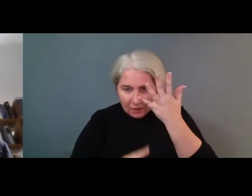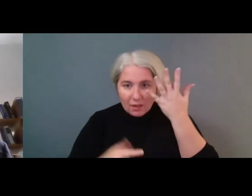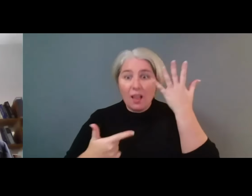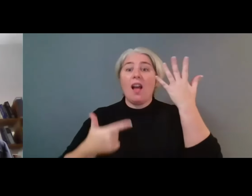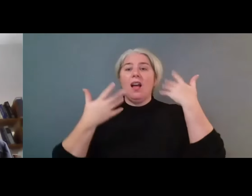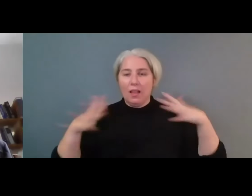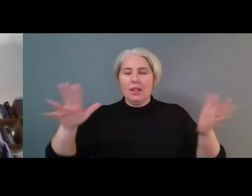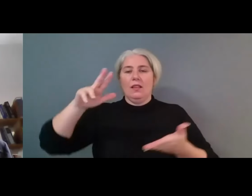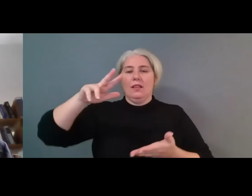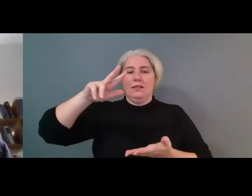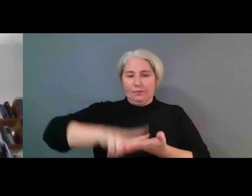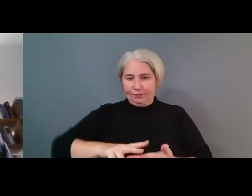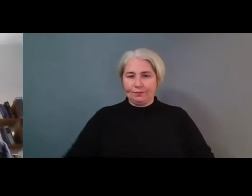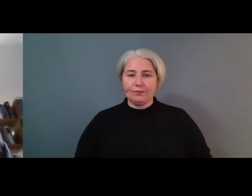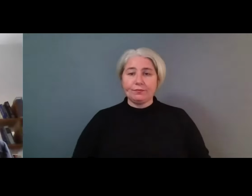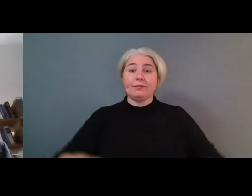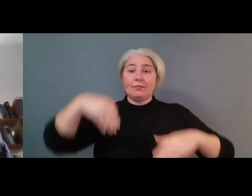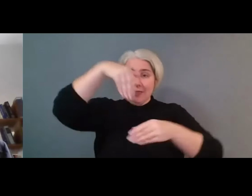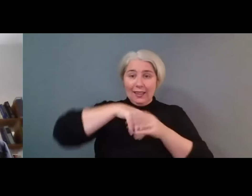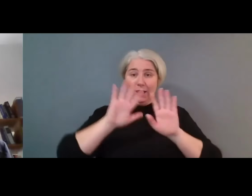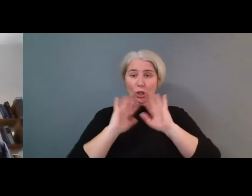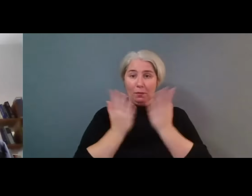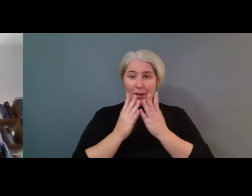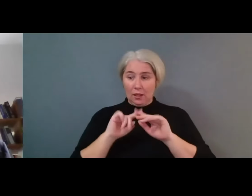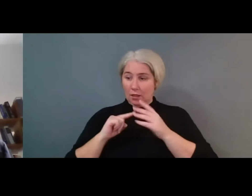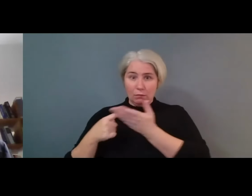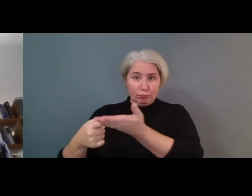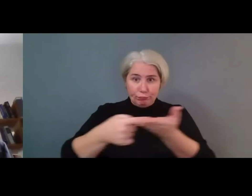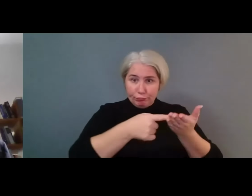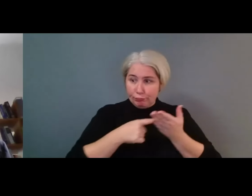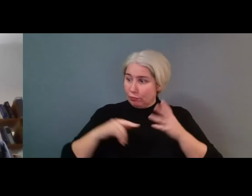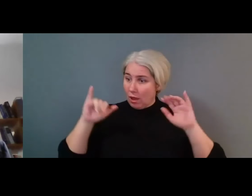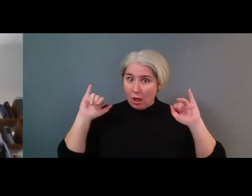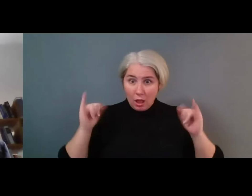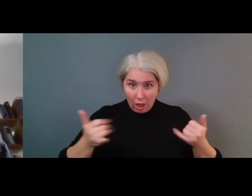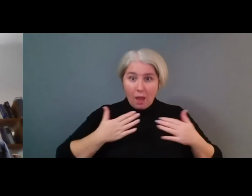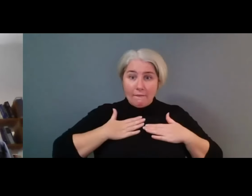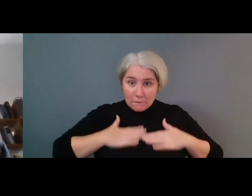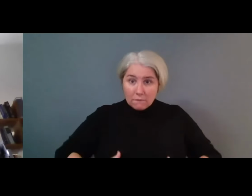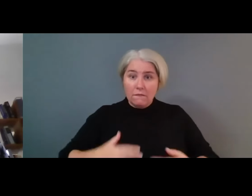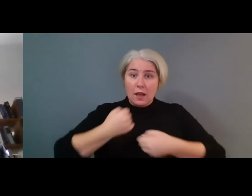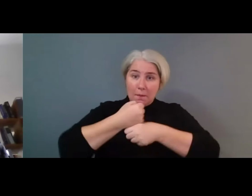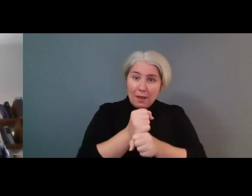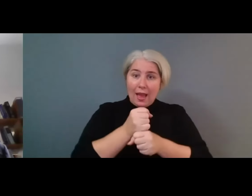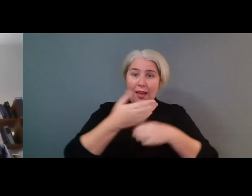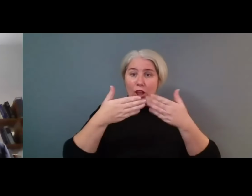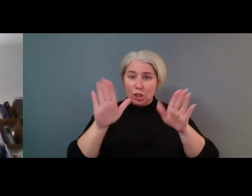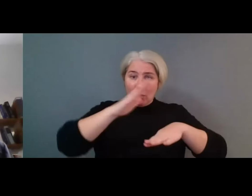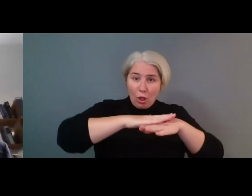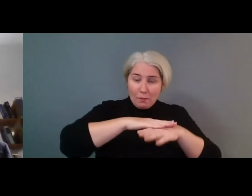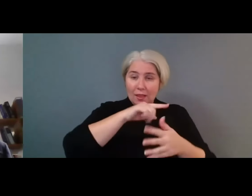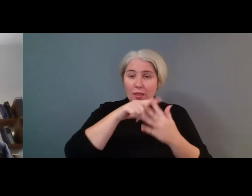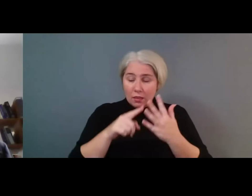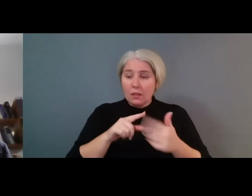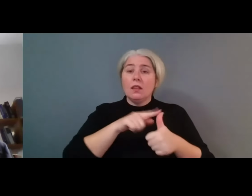comment. Then within the committee, there will be a working group appointed where not all members of